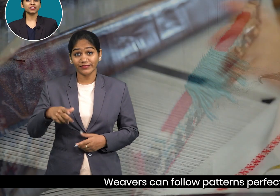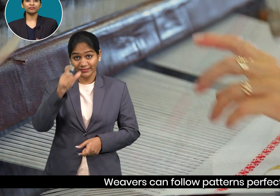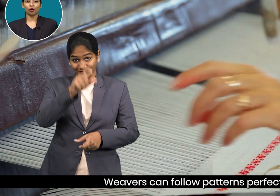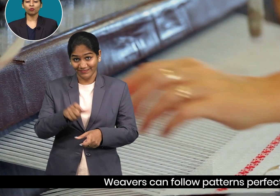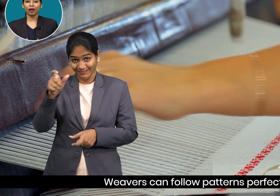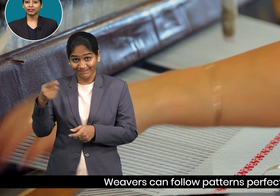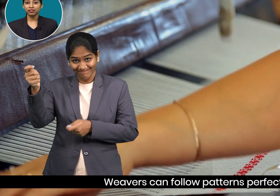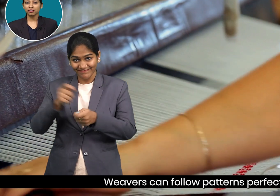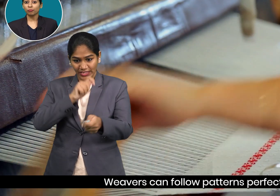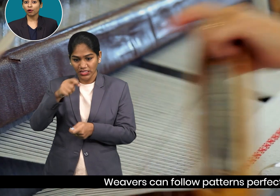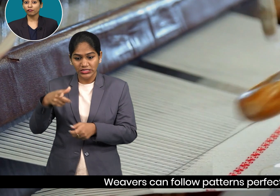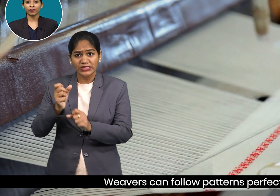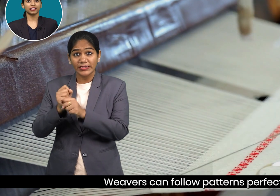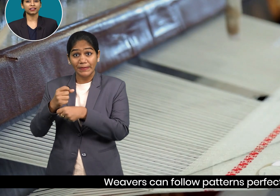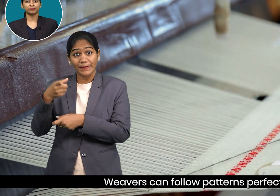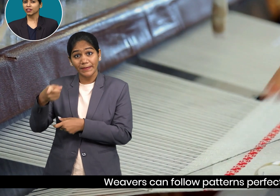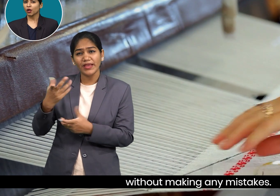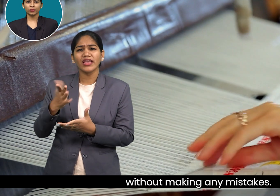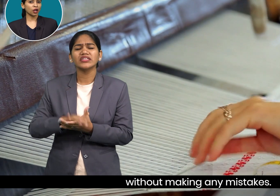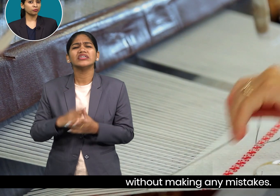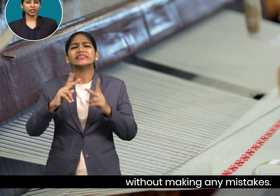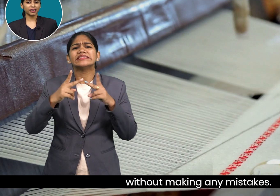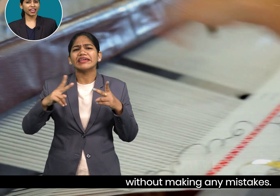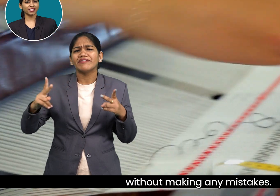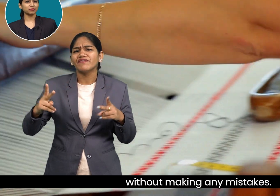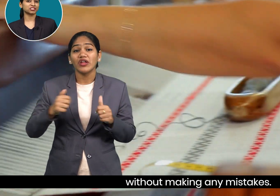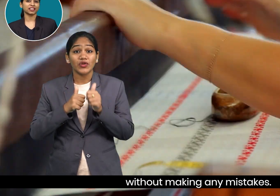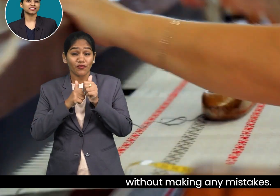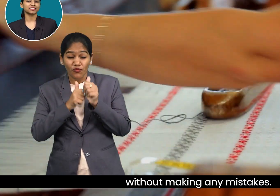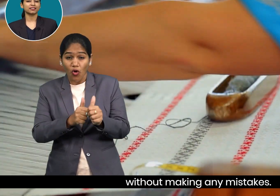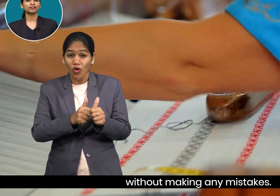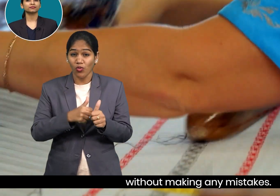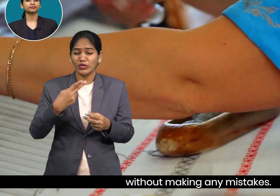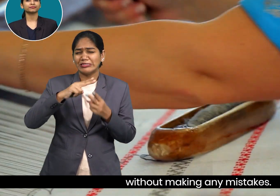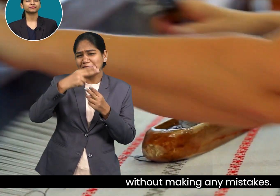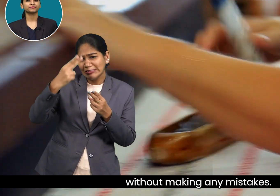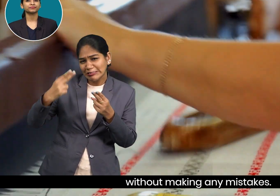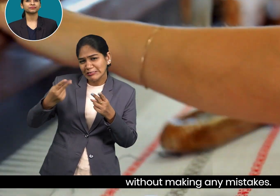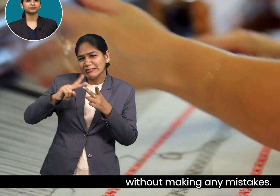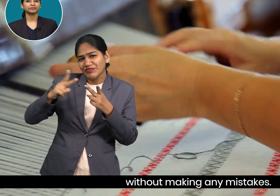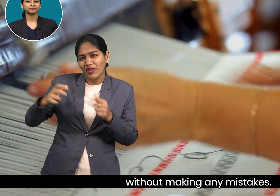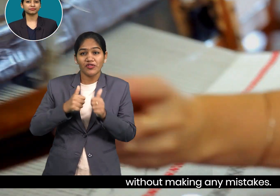Weavers can follow patterns perfectly without making any mistakes.